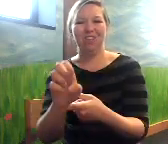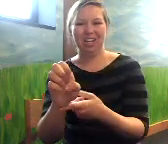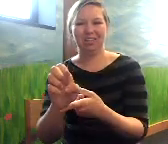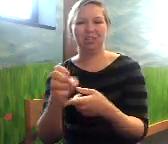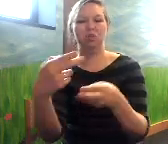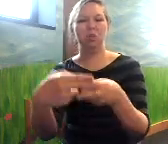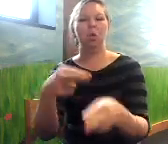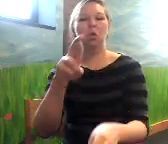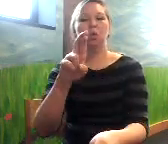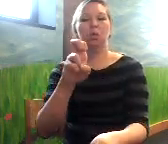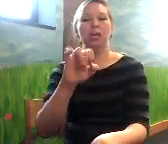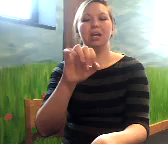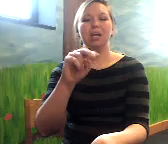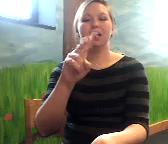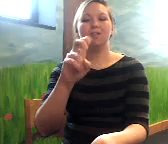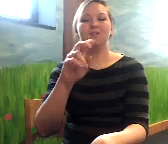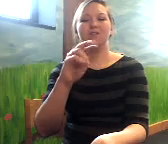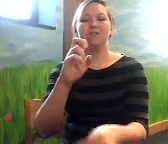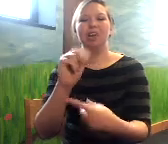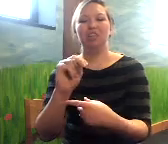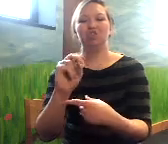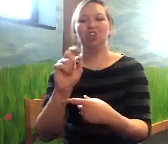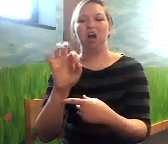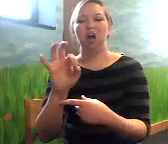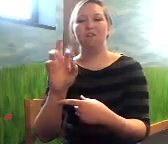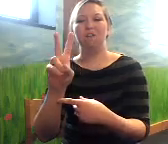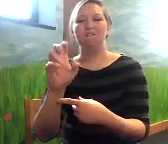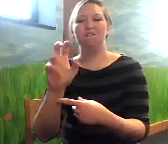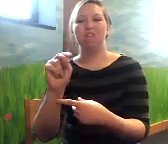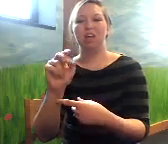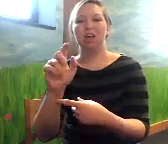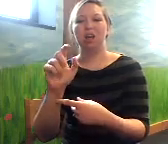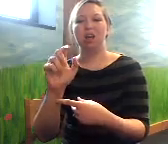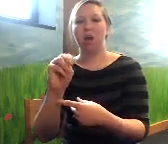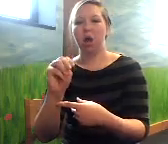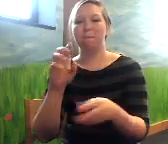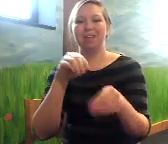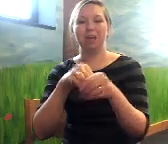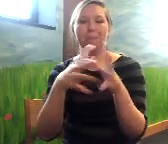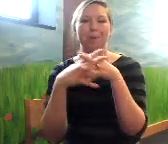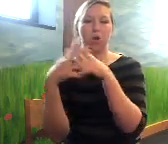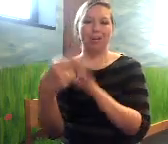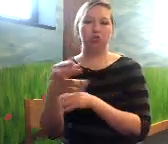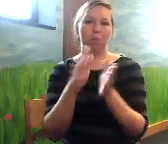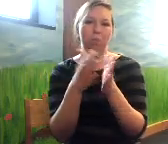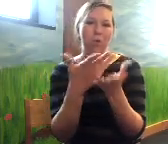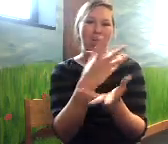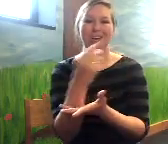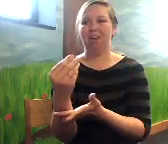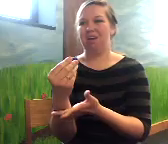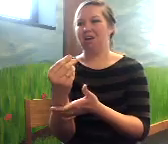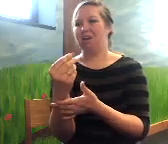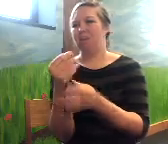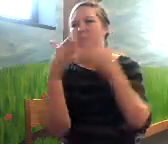of Vietnam in American history books, in American public media, in the